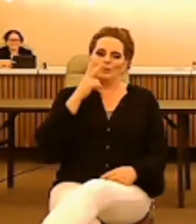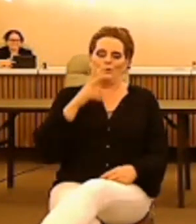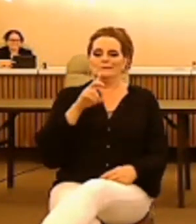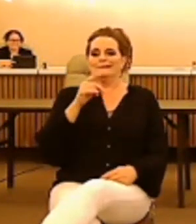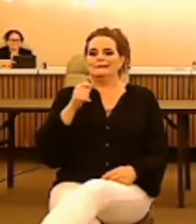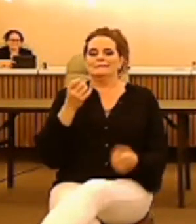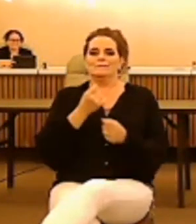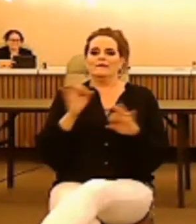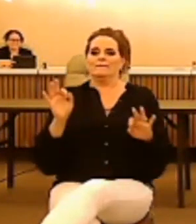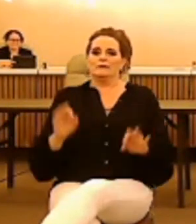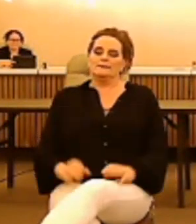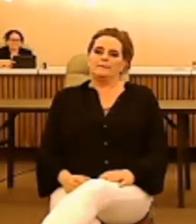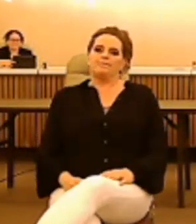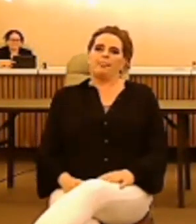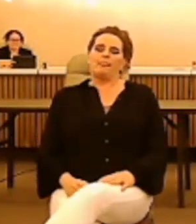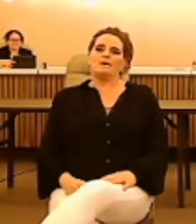up.